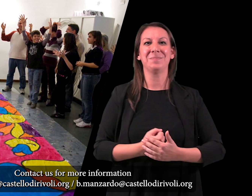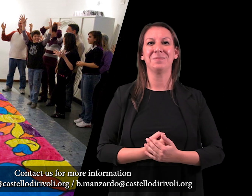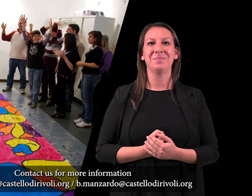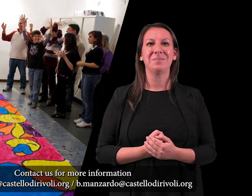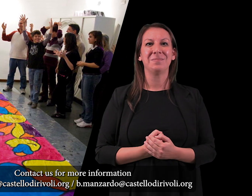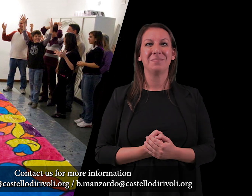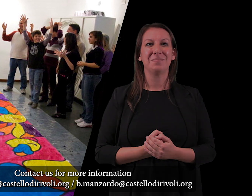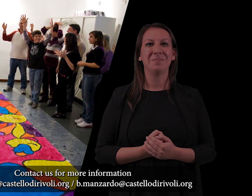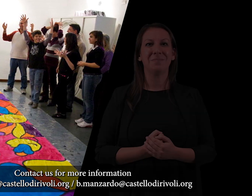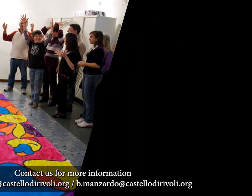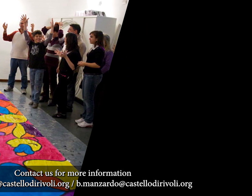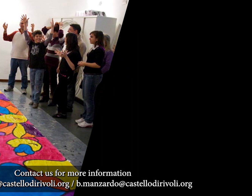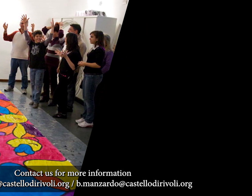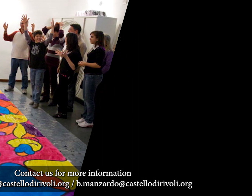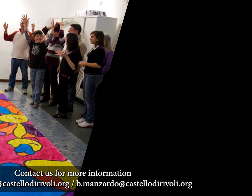accessibility@castellodirivoli.org